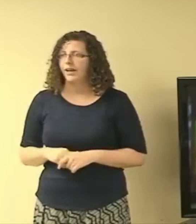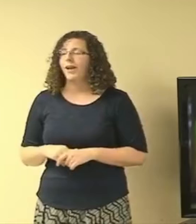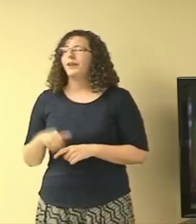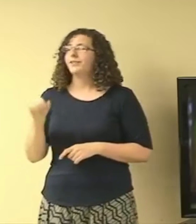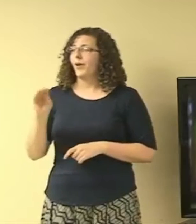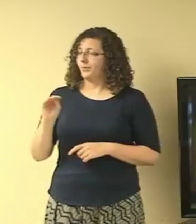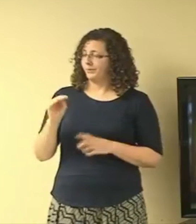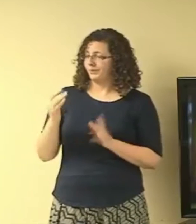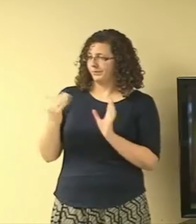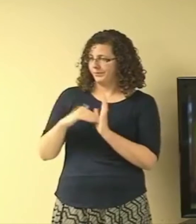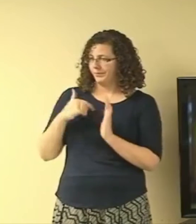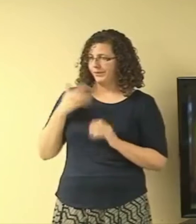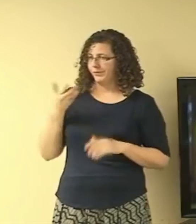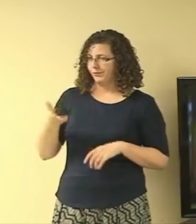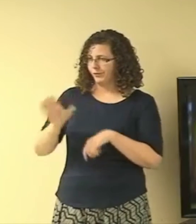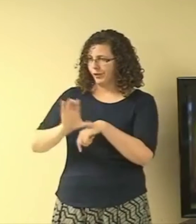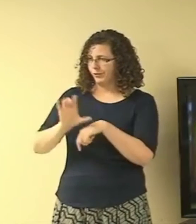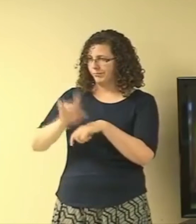I'm going to do that.